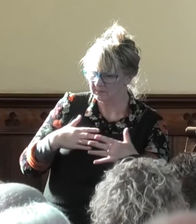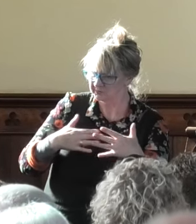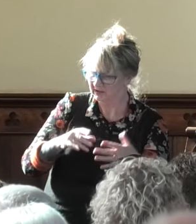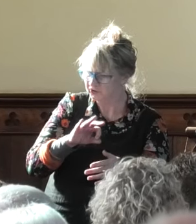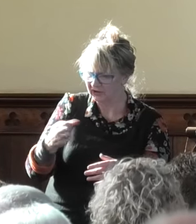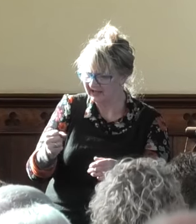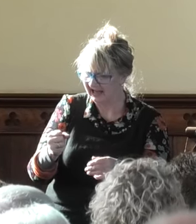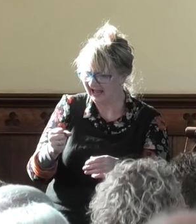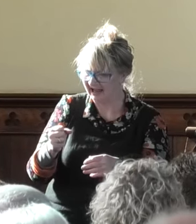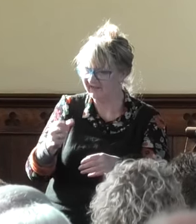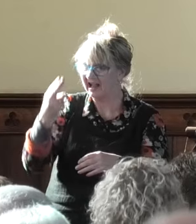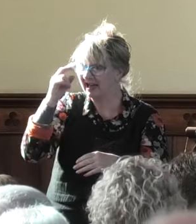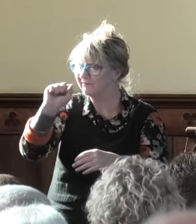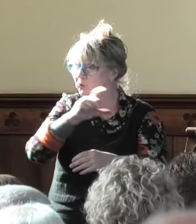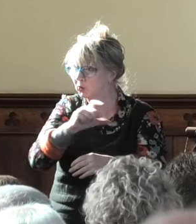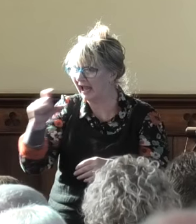got a name for your cancer yet."